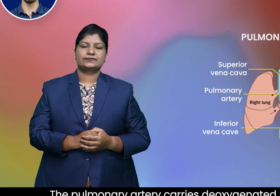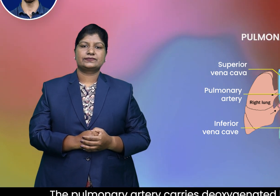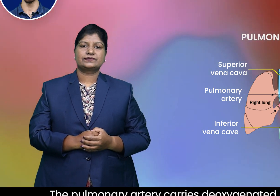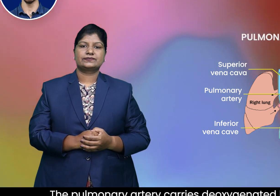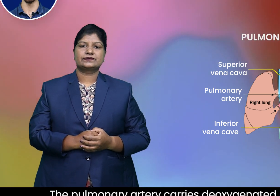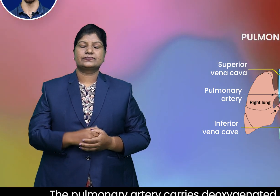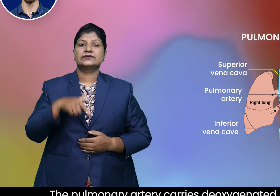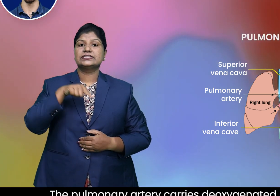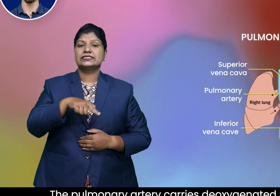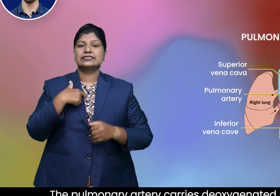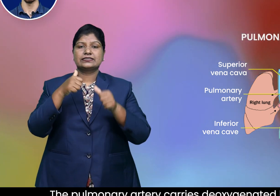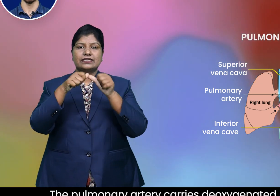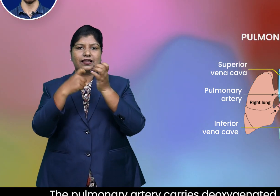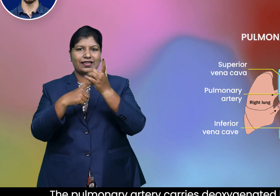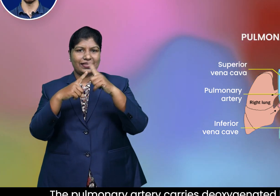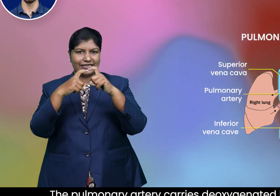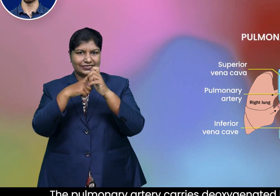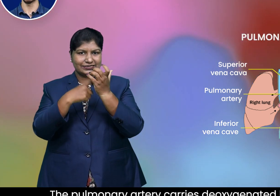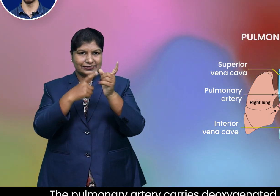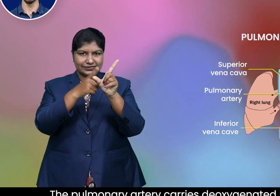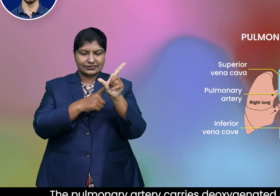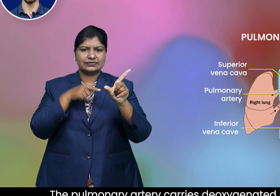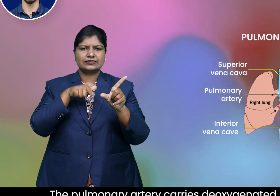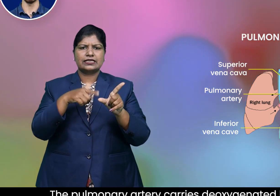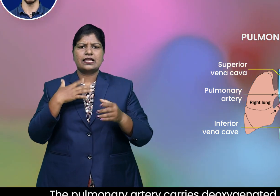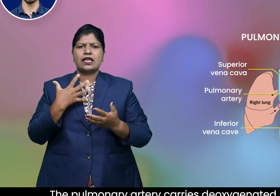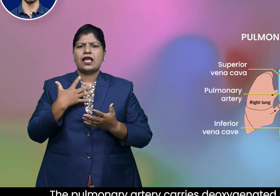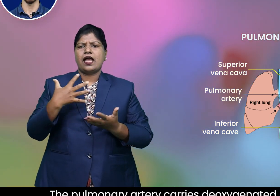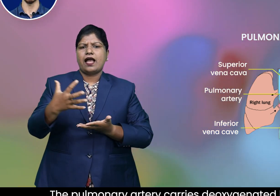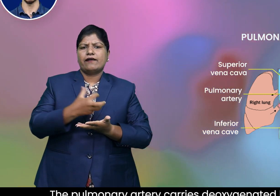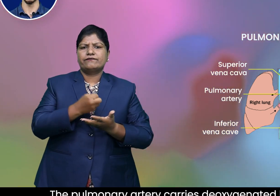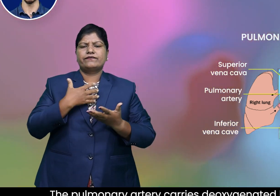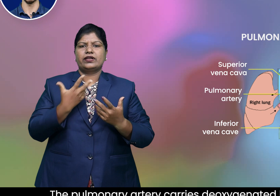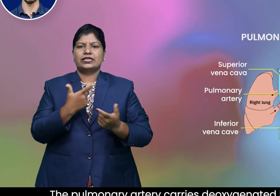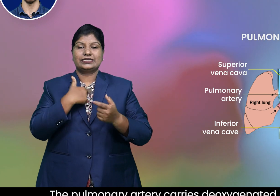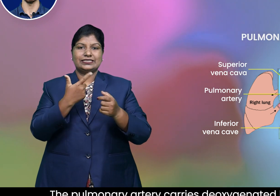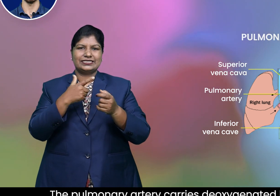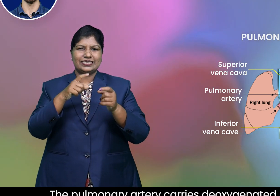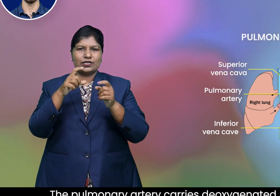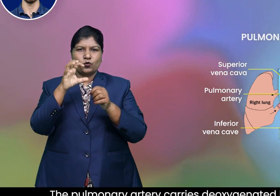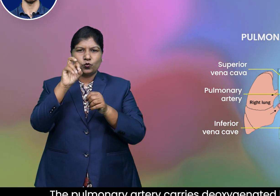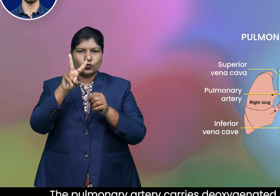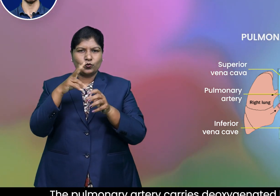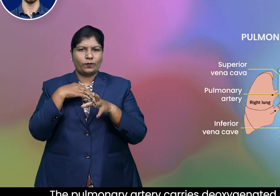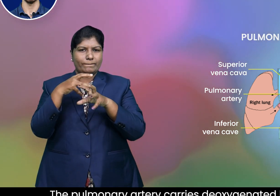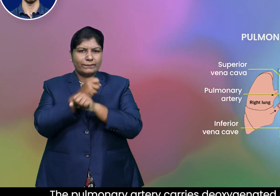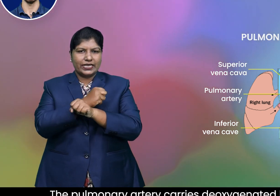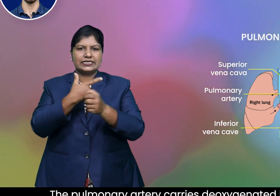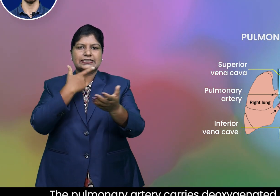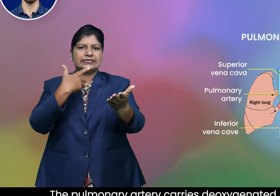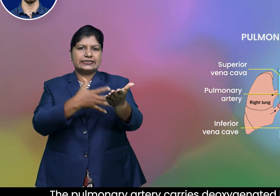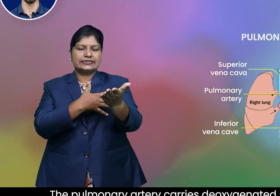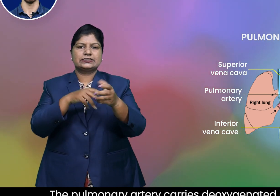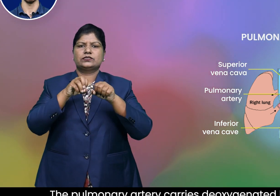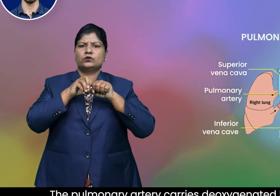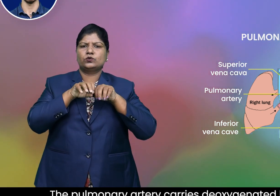The pulmonary artery carry deoxygenated blood to the lungs.